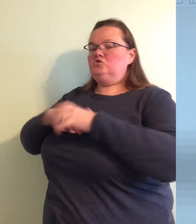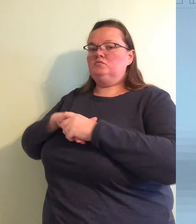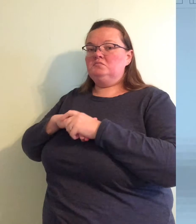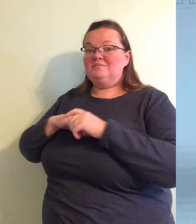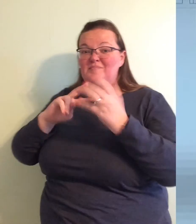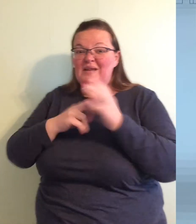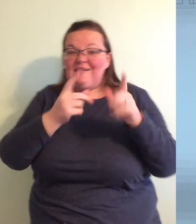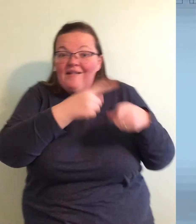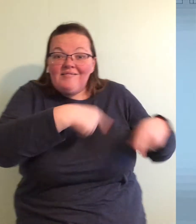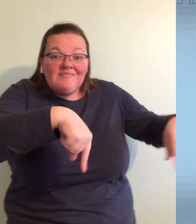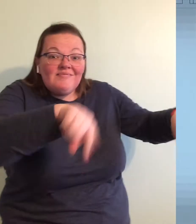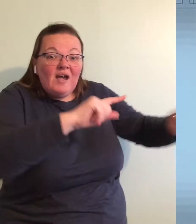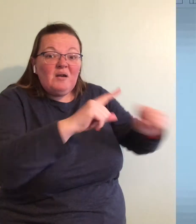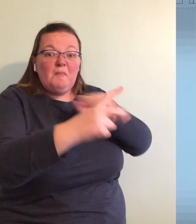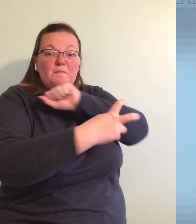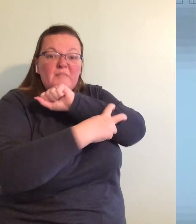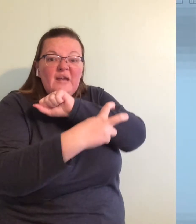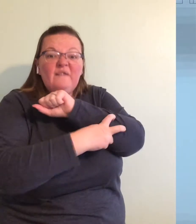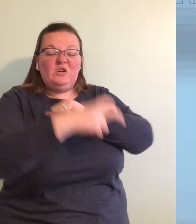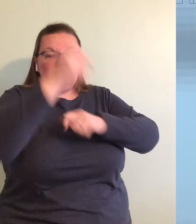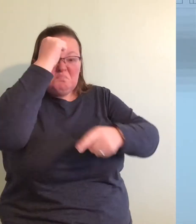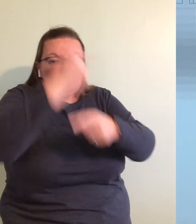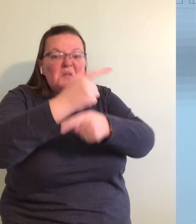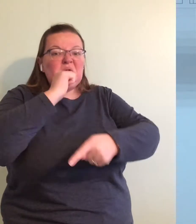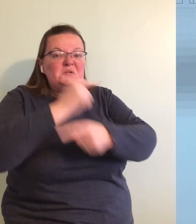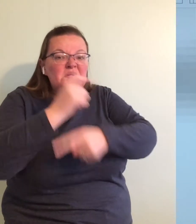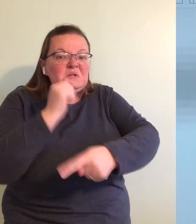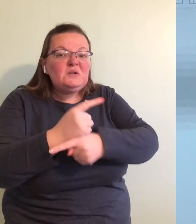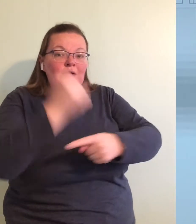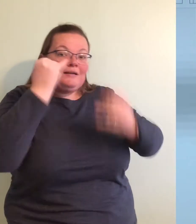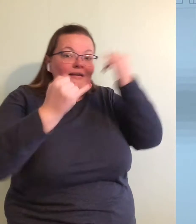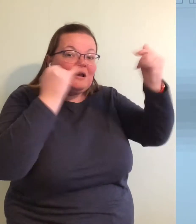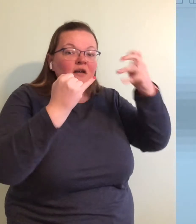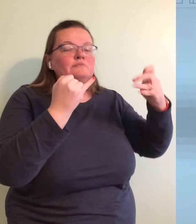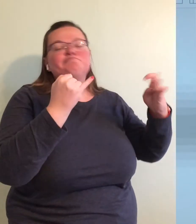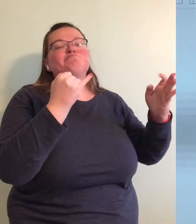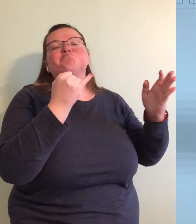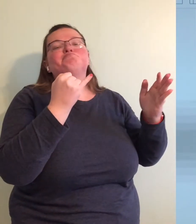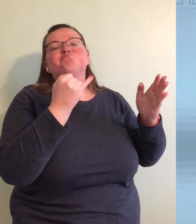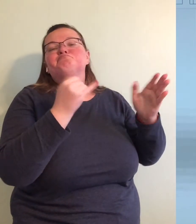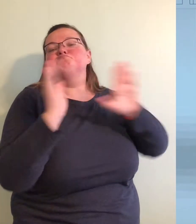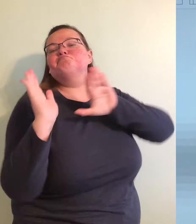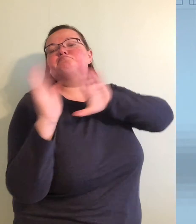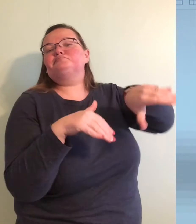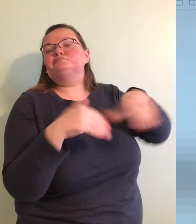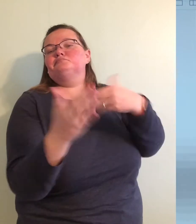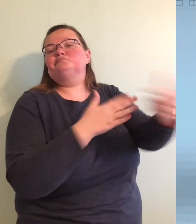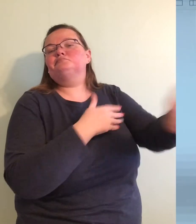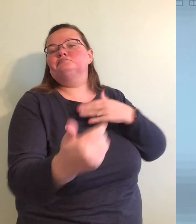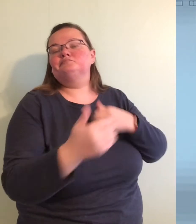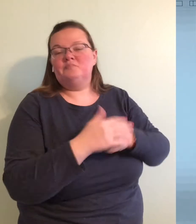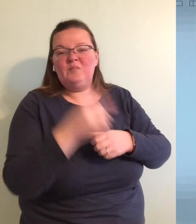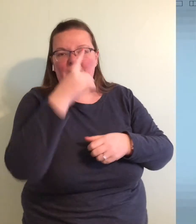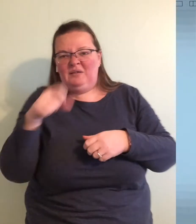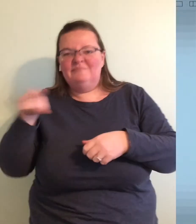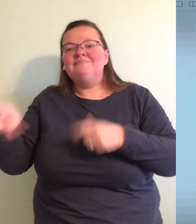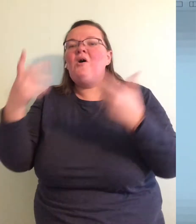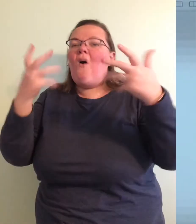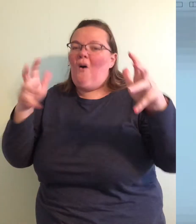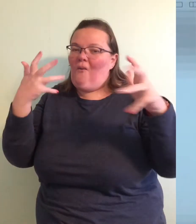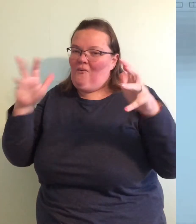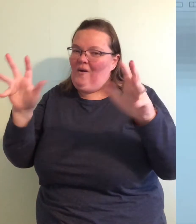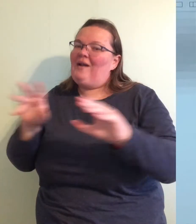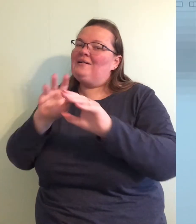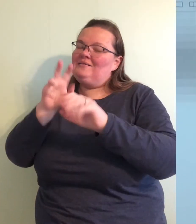end of all their fine ideas about him. Pooh! Who's afraid of Aslan? And he stood